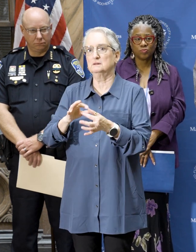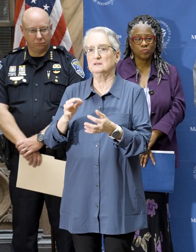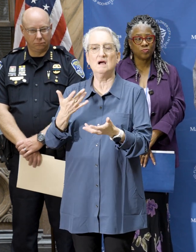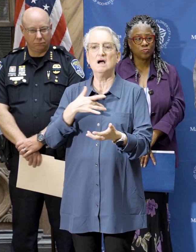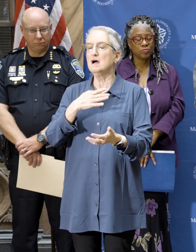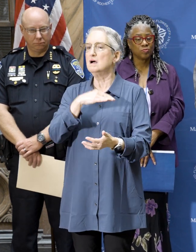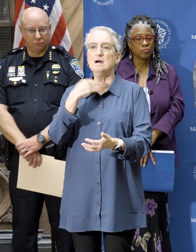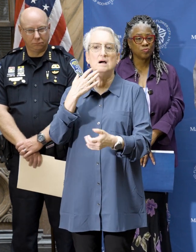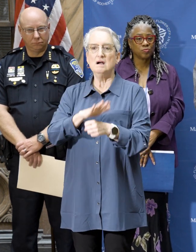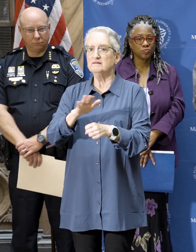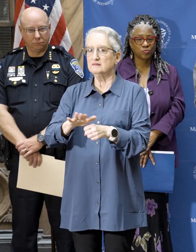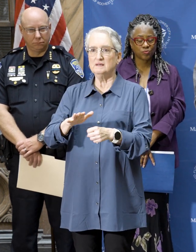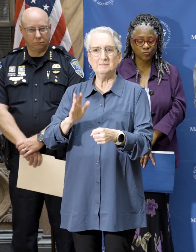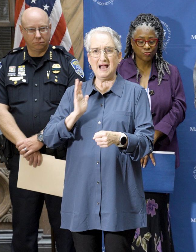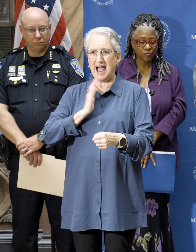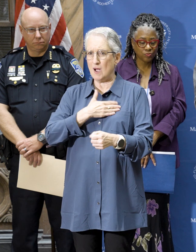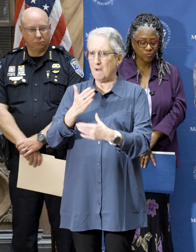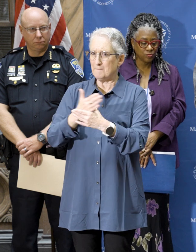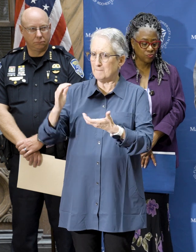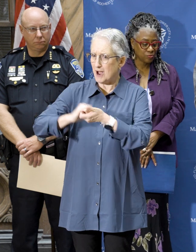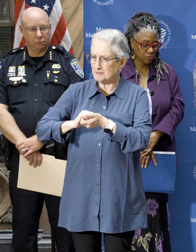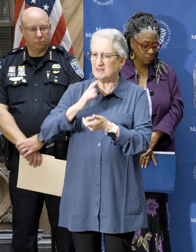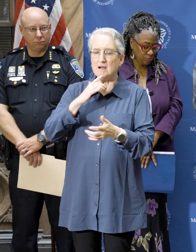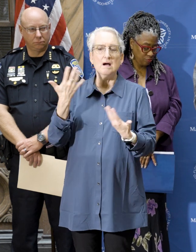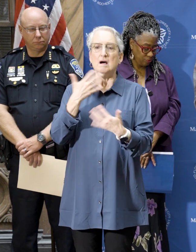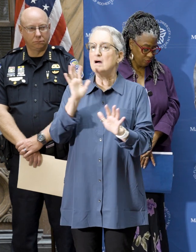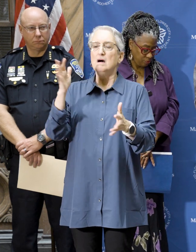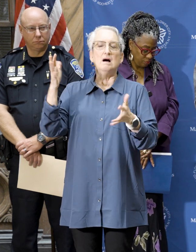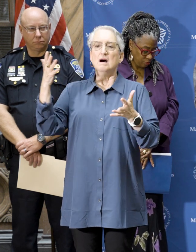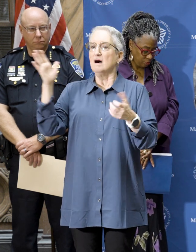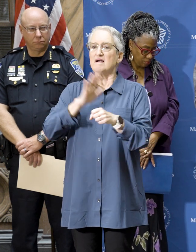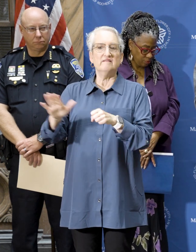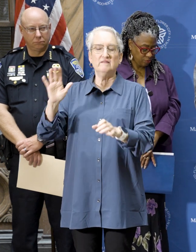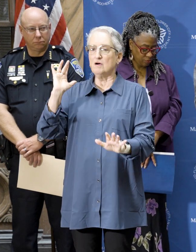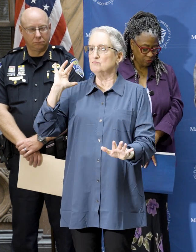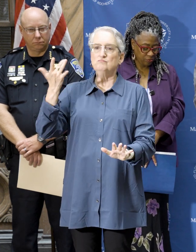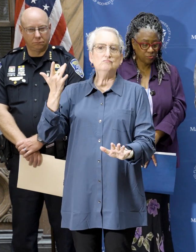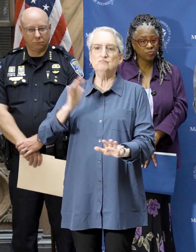citizens. They've had enough of this. They're done with it. They're sick of it. And